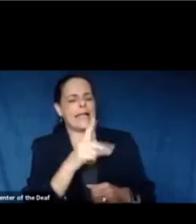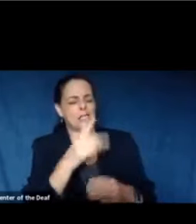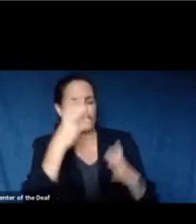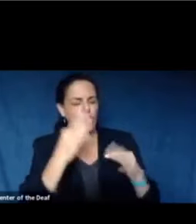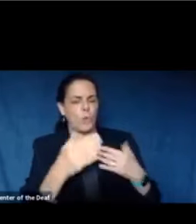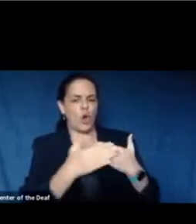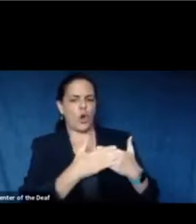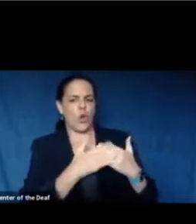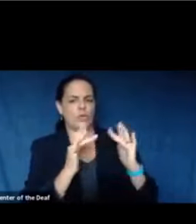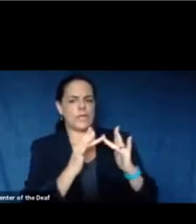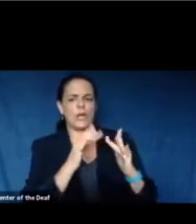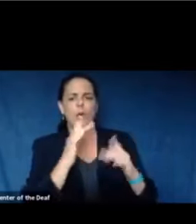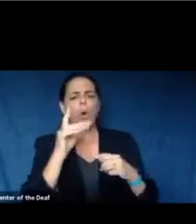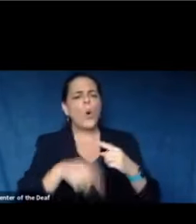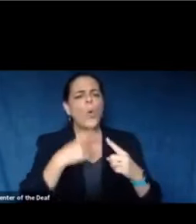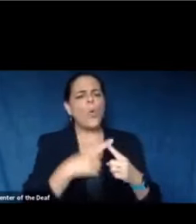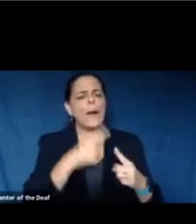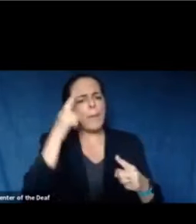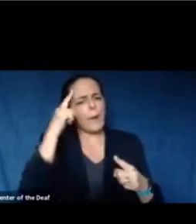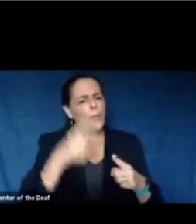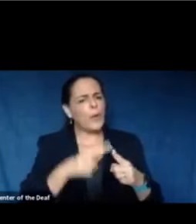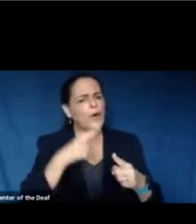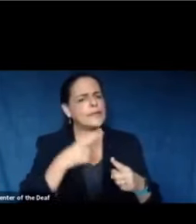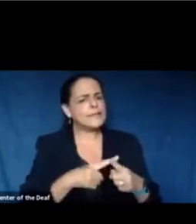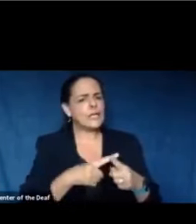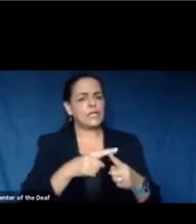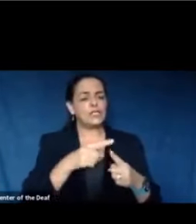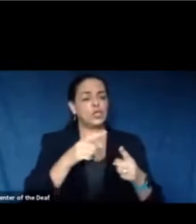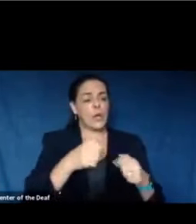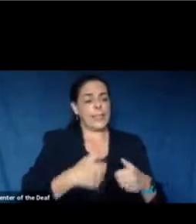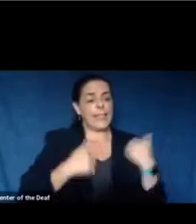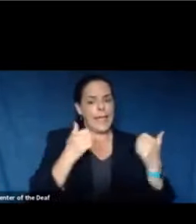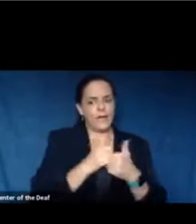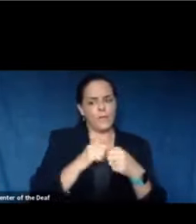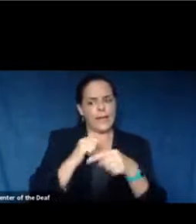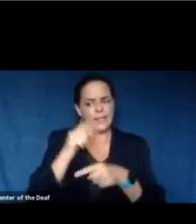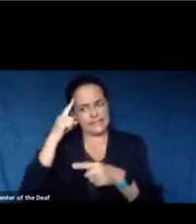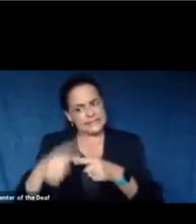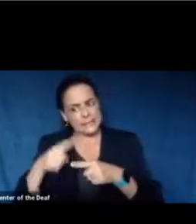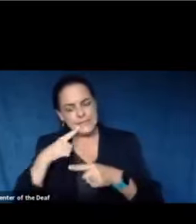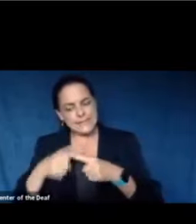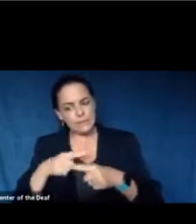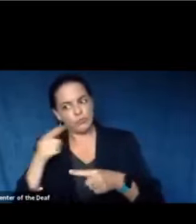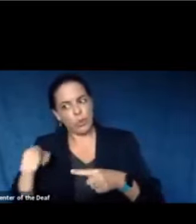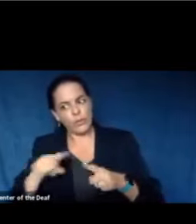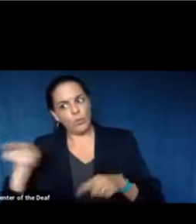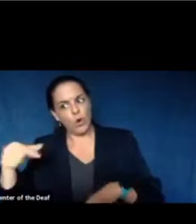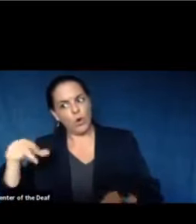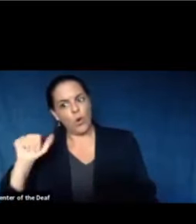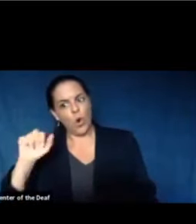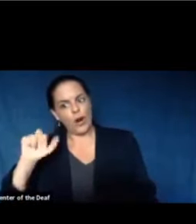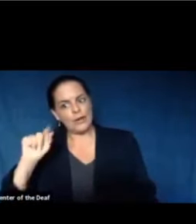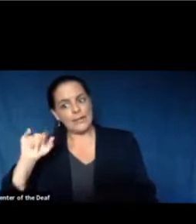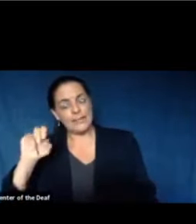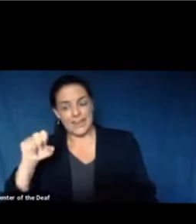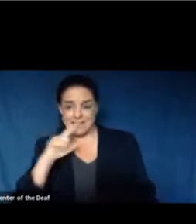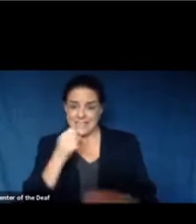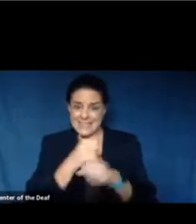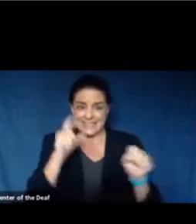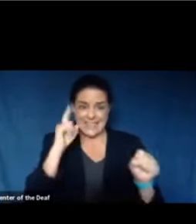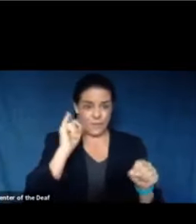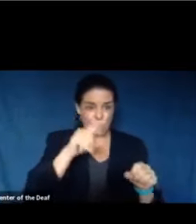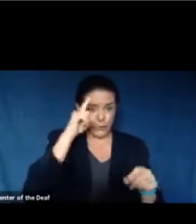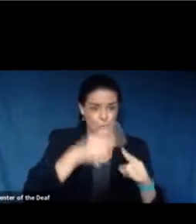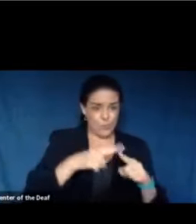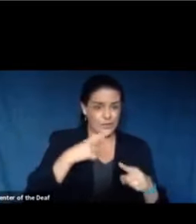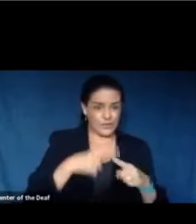for siblings that live with those who are told to quarantine? Is it safe for these siblings to go to school? Trying to make sure